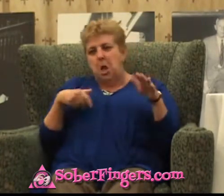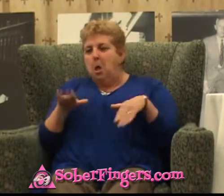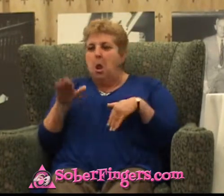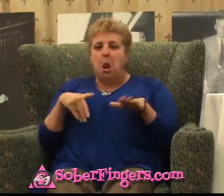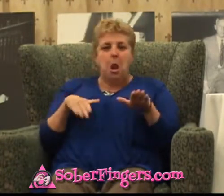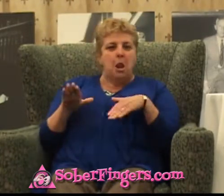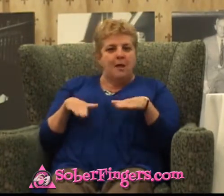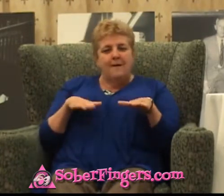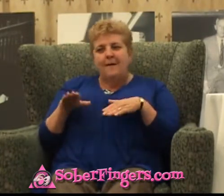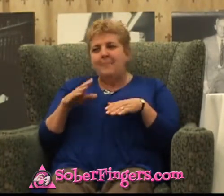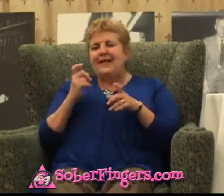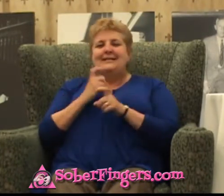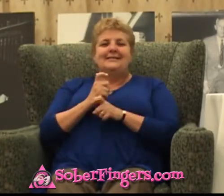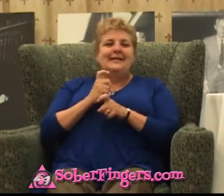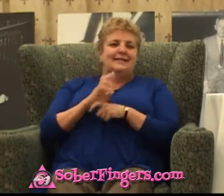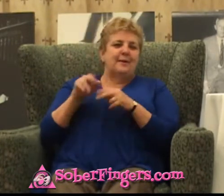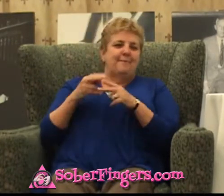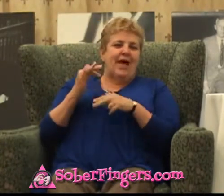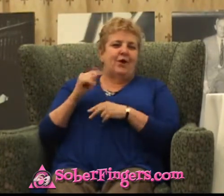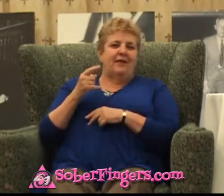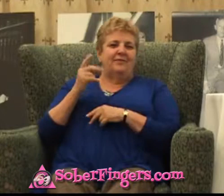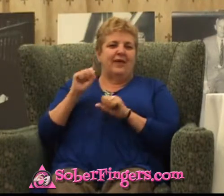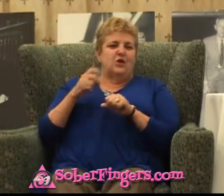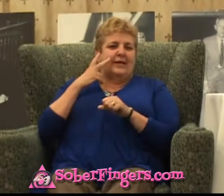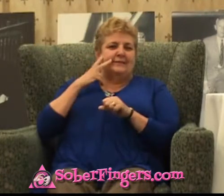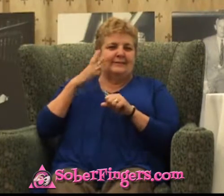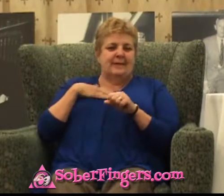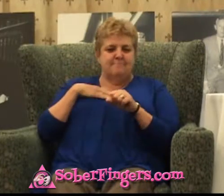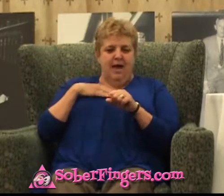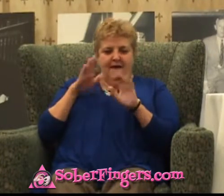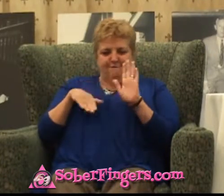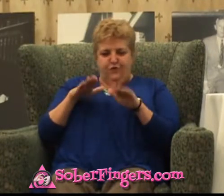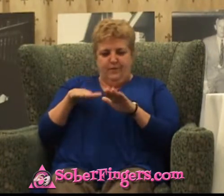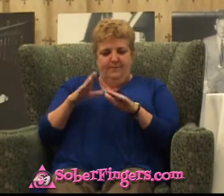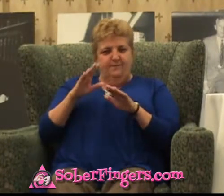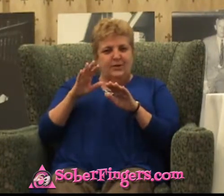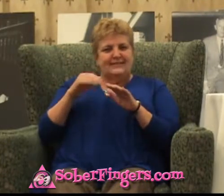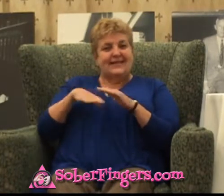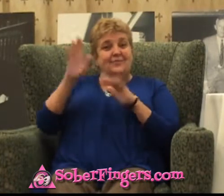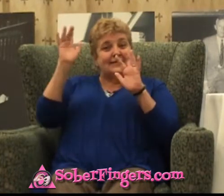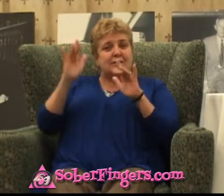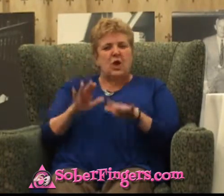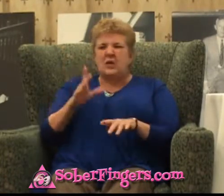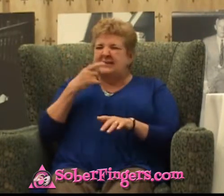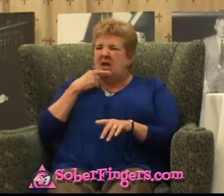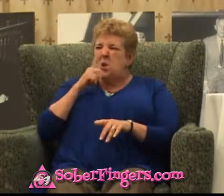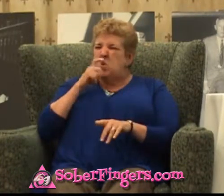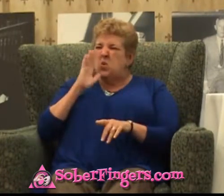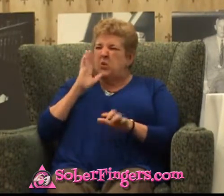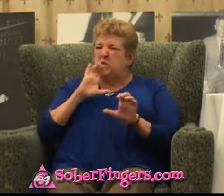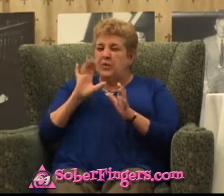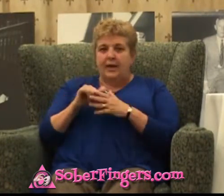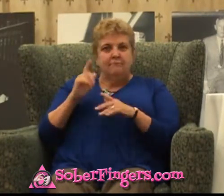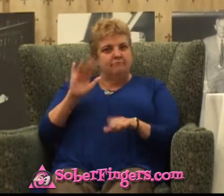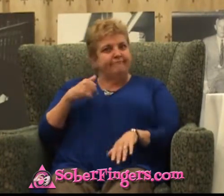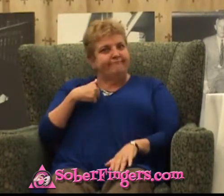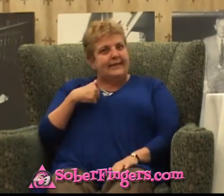it, how they used to see my footprints in the snow and wondered who the heck would be out there walking in the snow. But it just became a love of